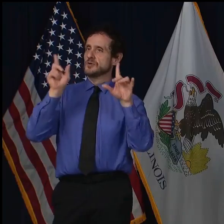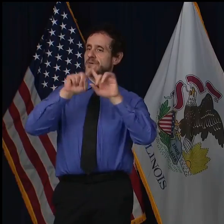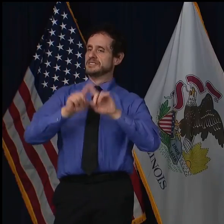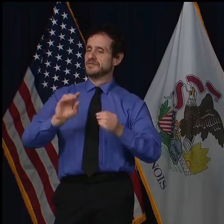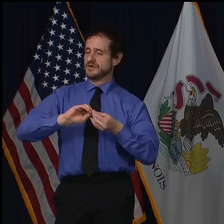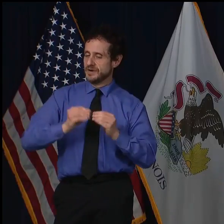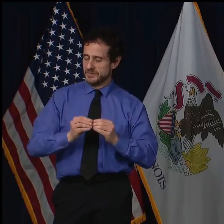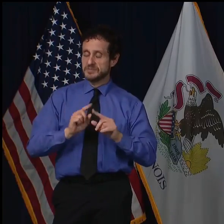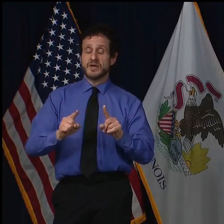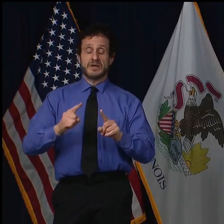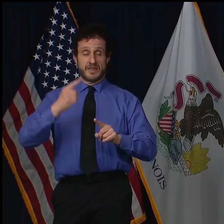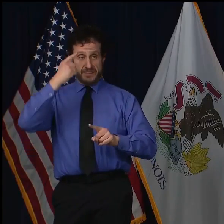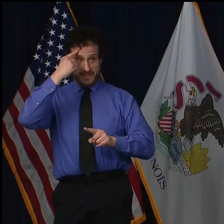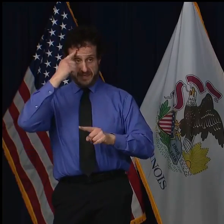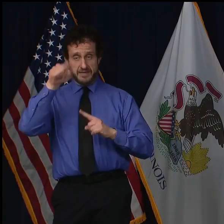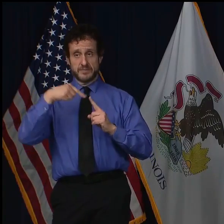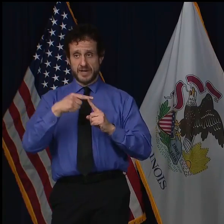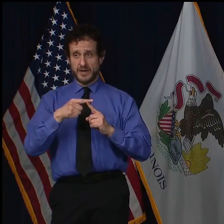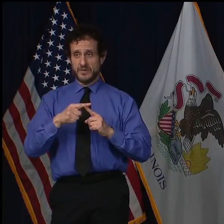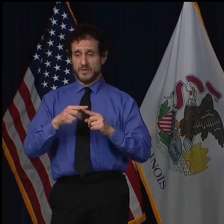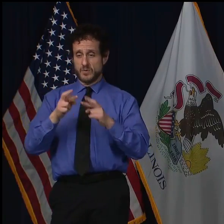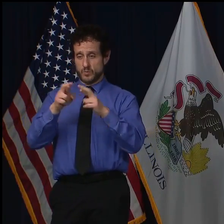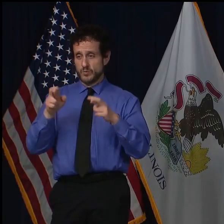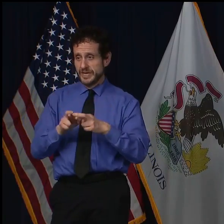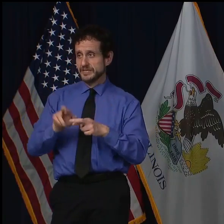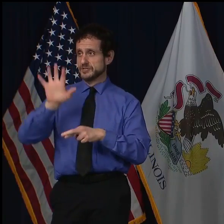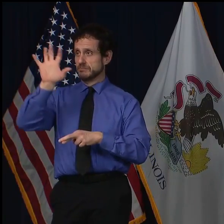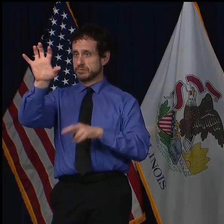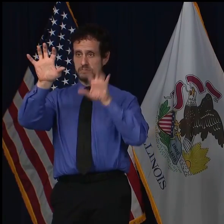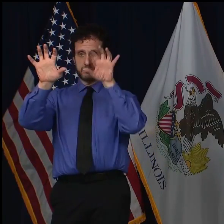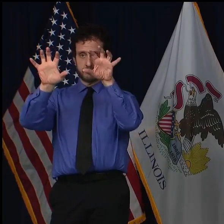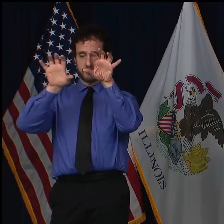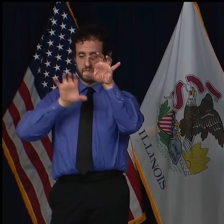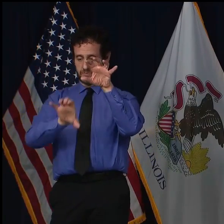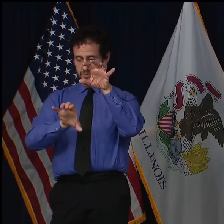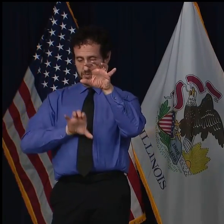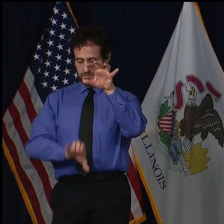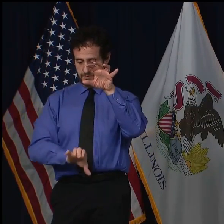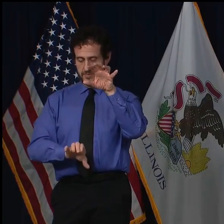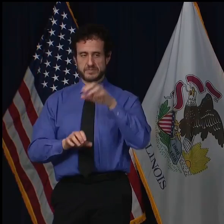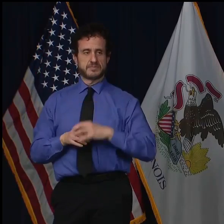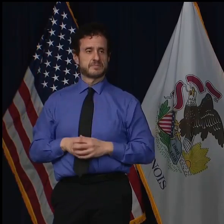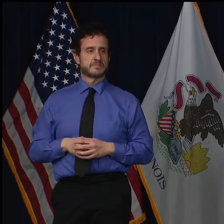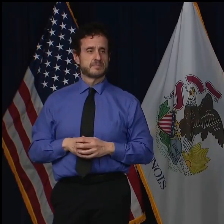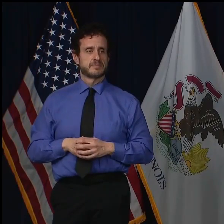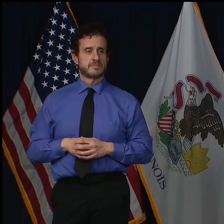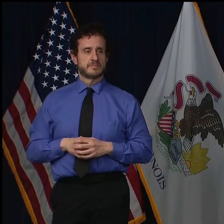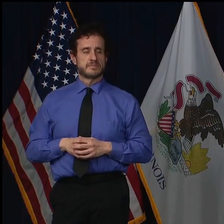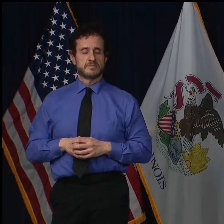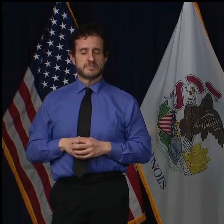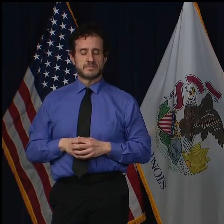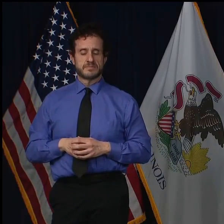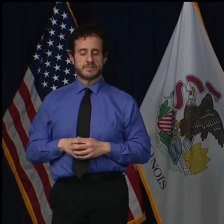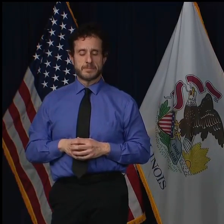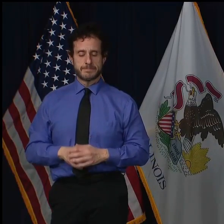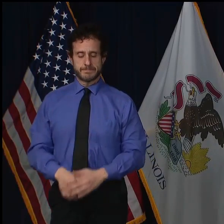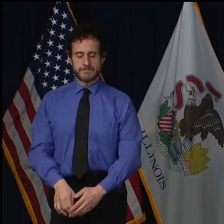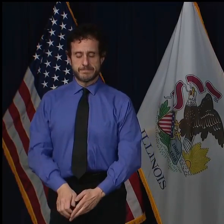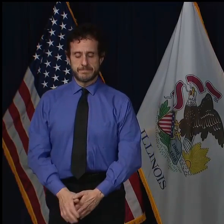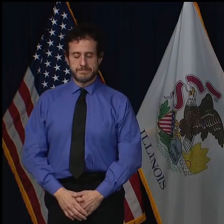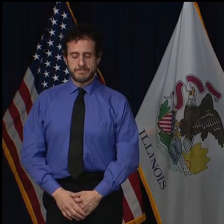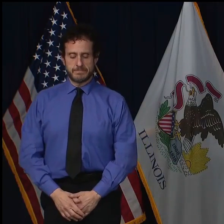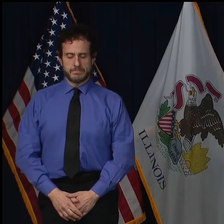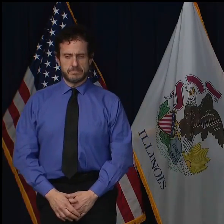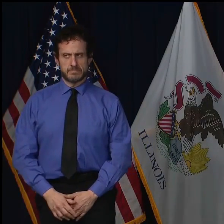numbers, but when we think about the regions, I think basically everyone is at